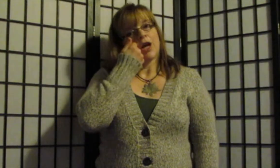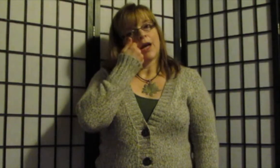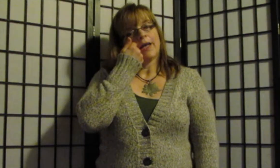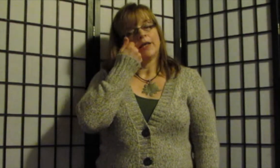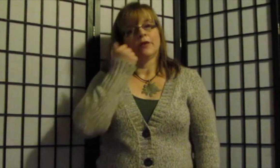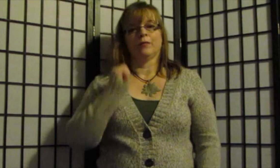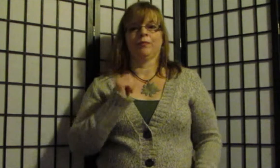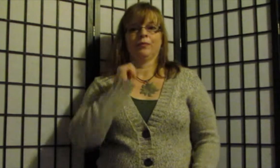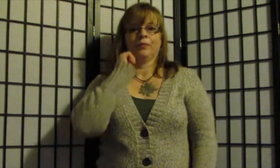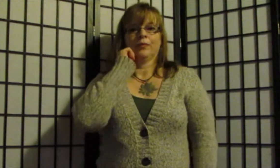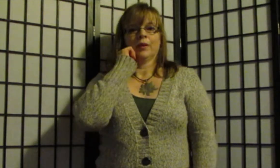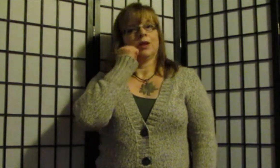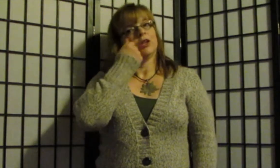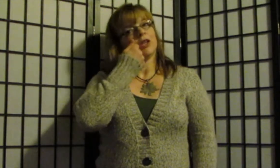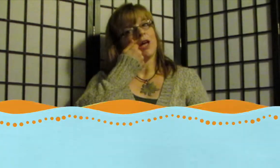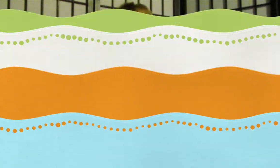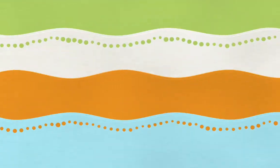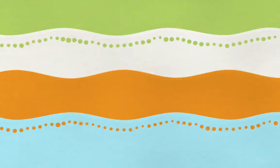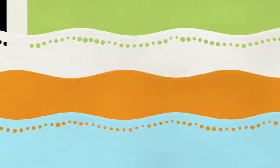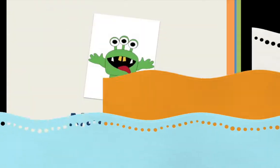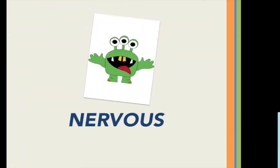shy, shy.